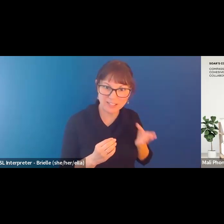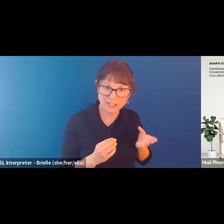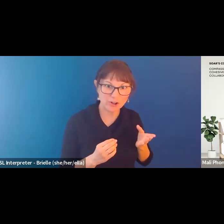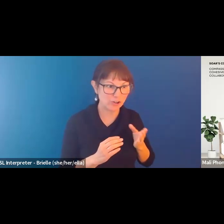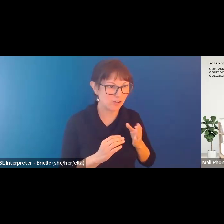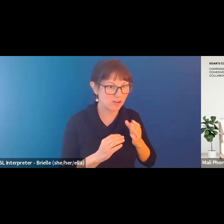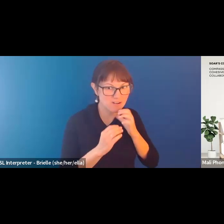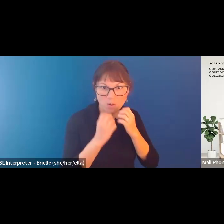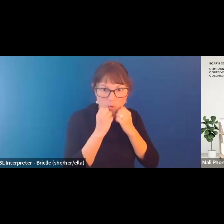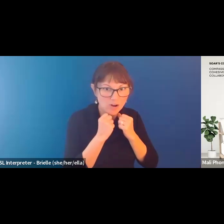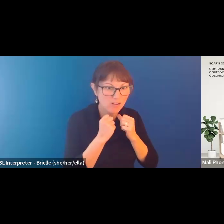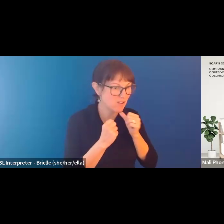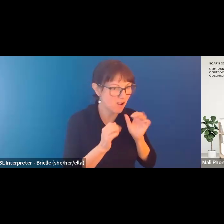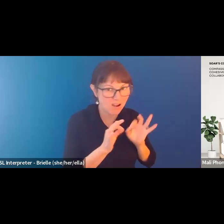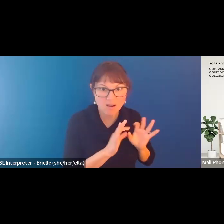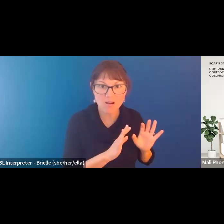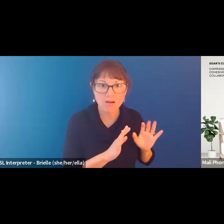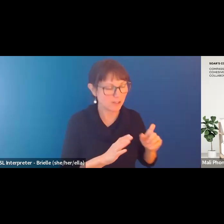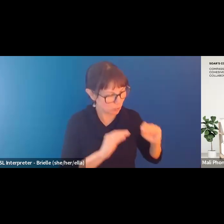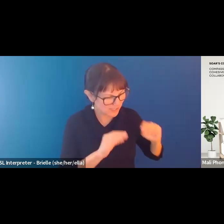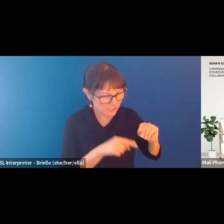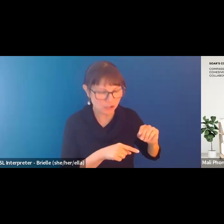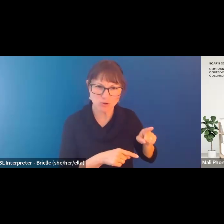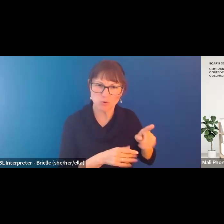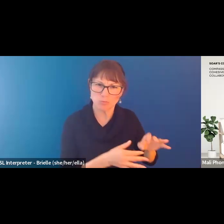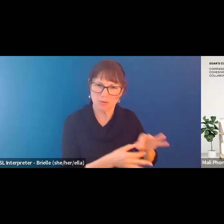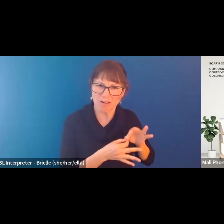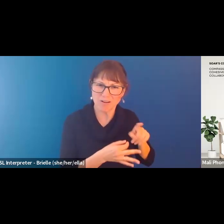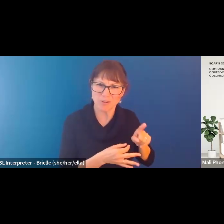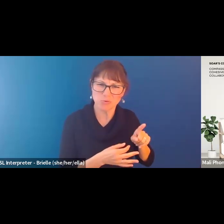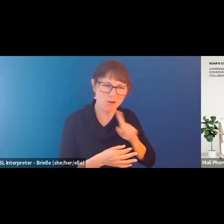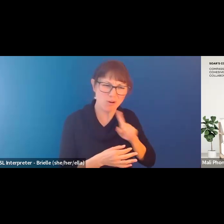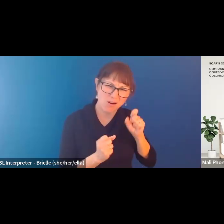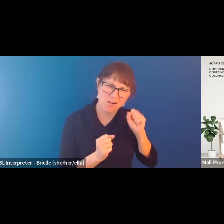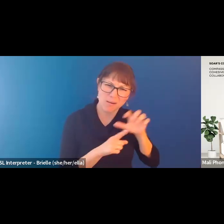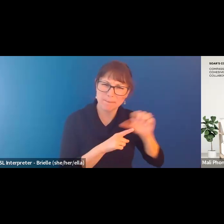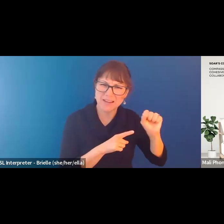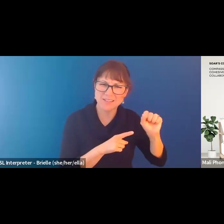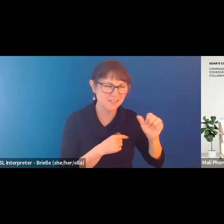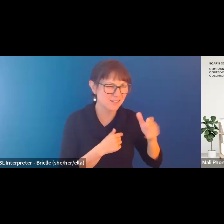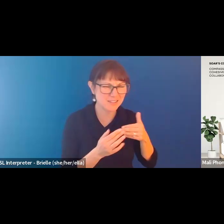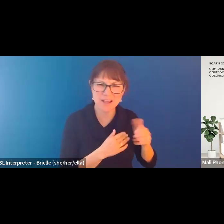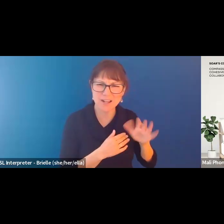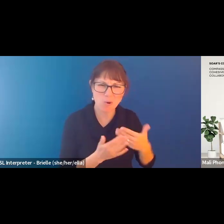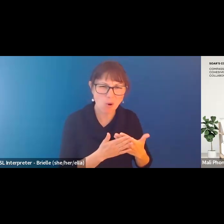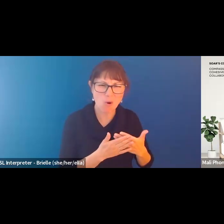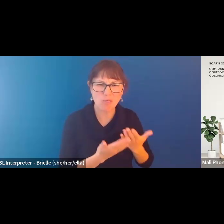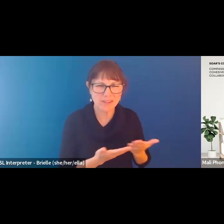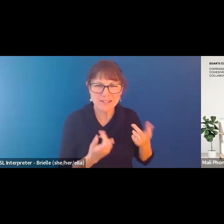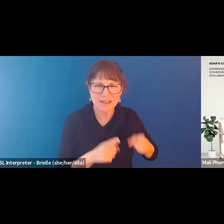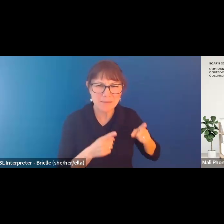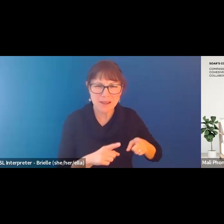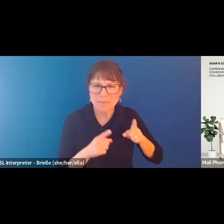she belonged, teach her that she's amazing, and with all of her brokenness and her bruises, that